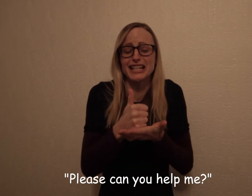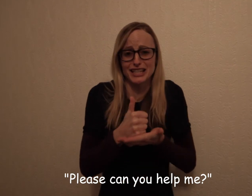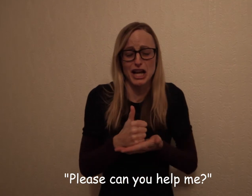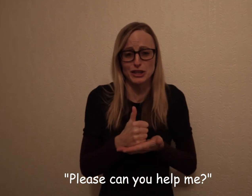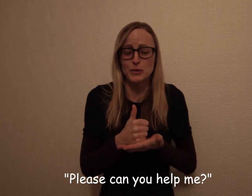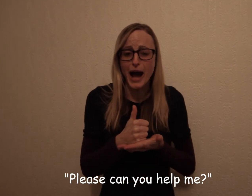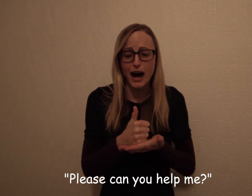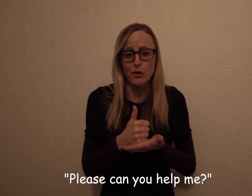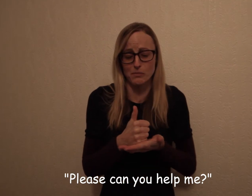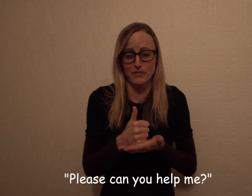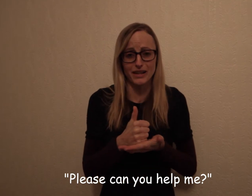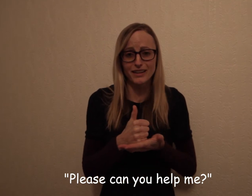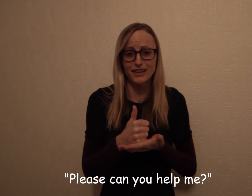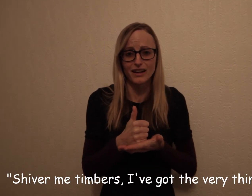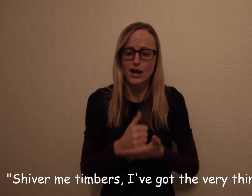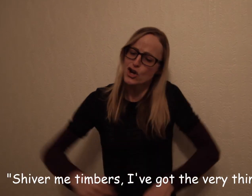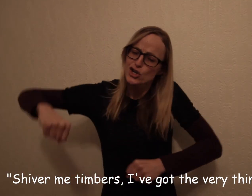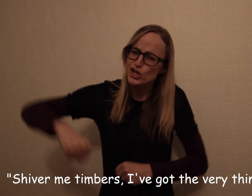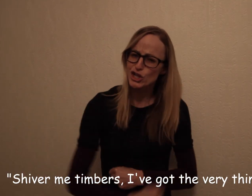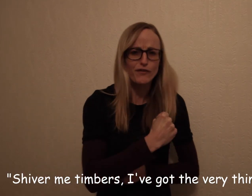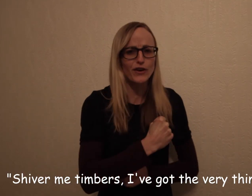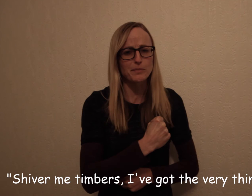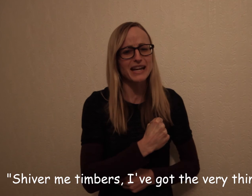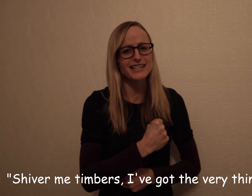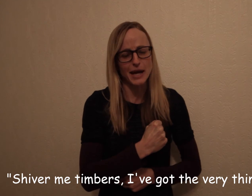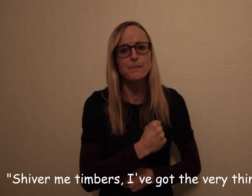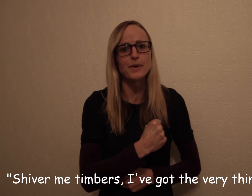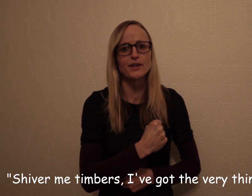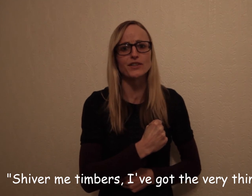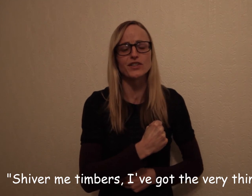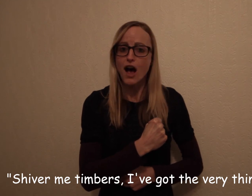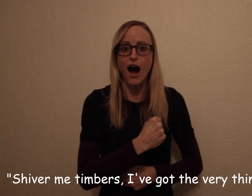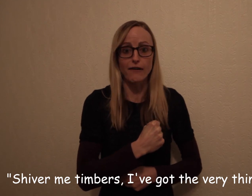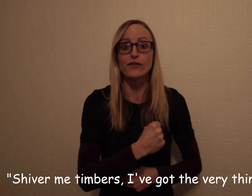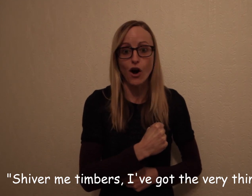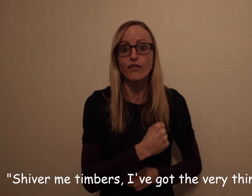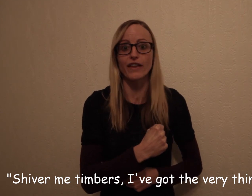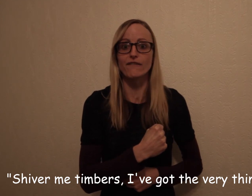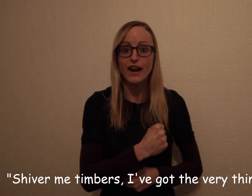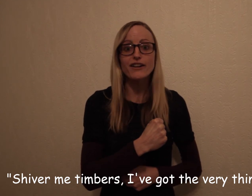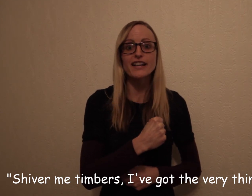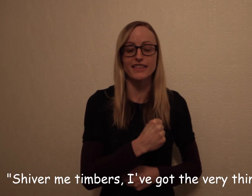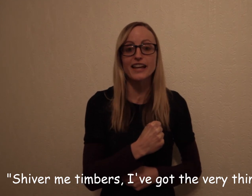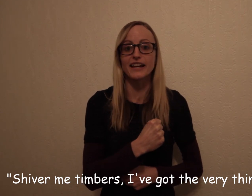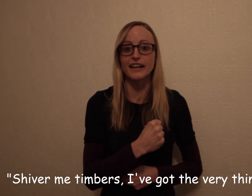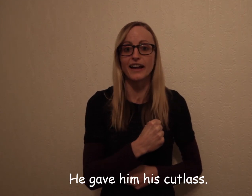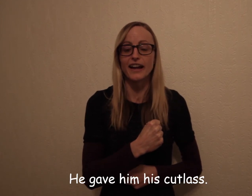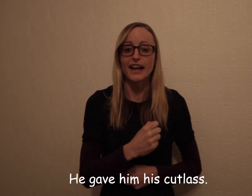Please, can you help me?" "Shiver me timbers, I've got the very thing."